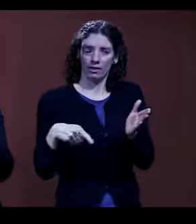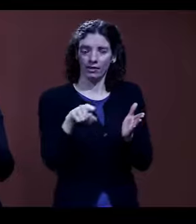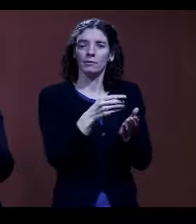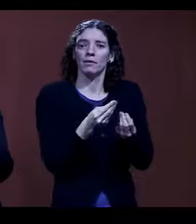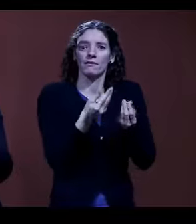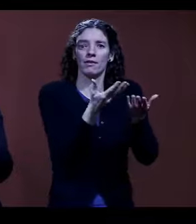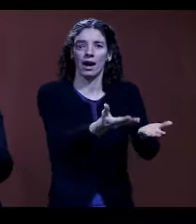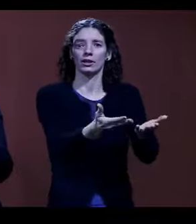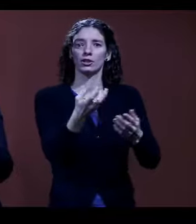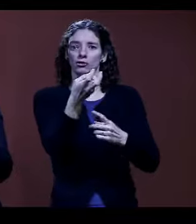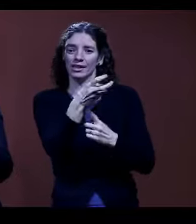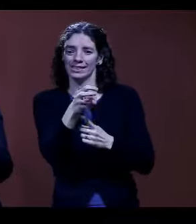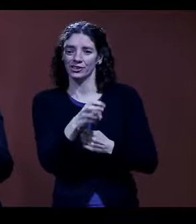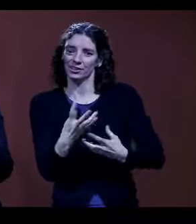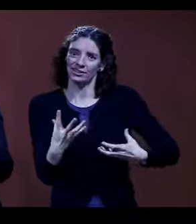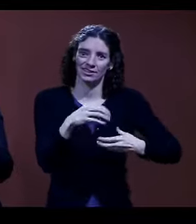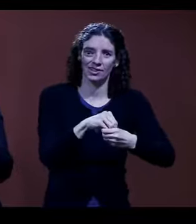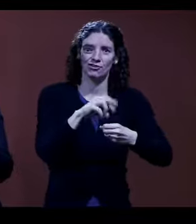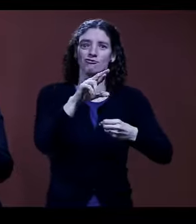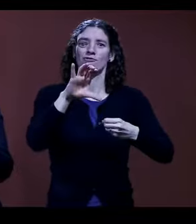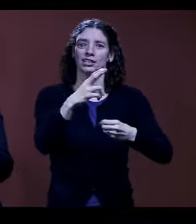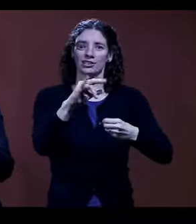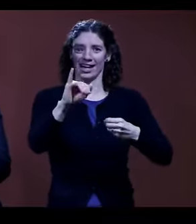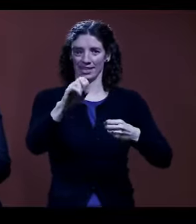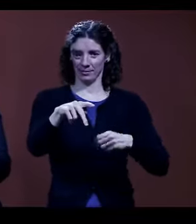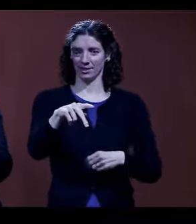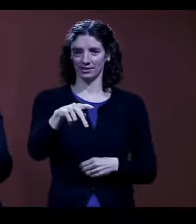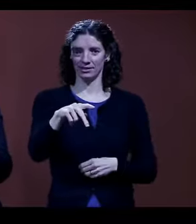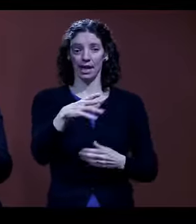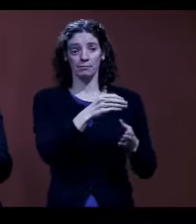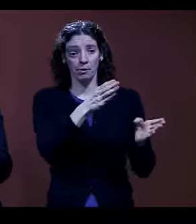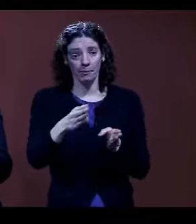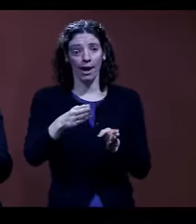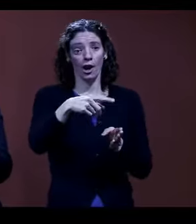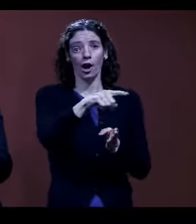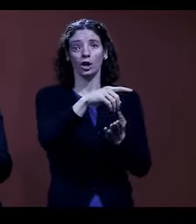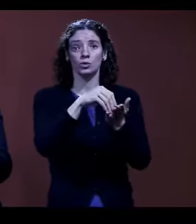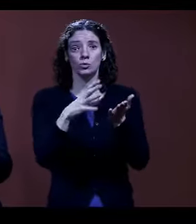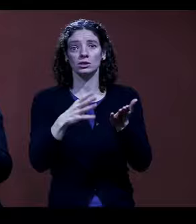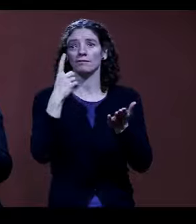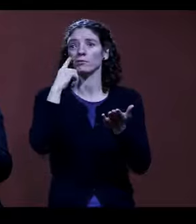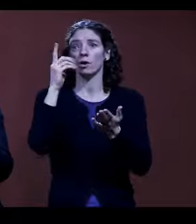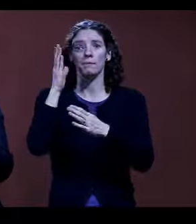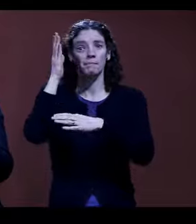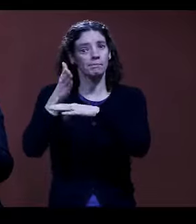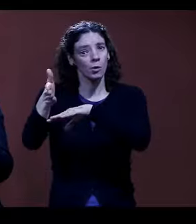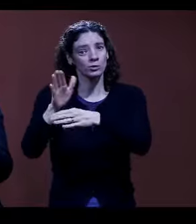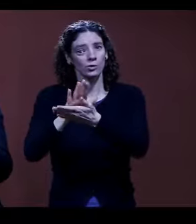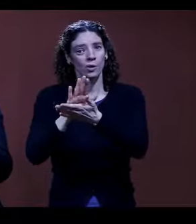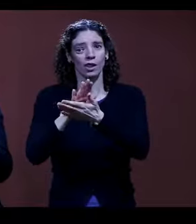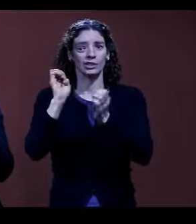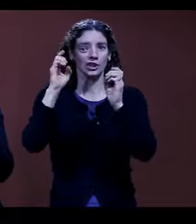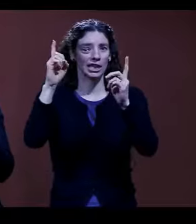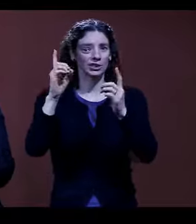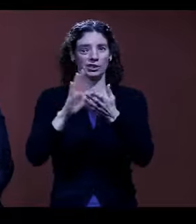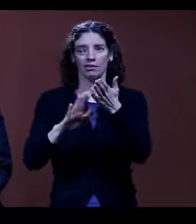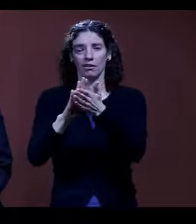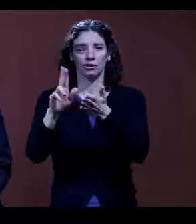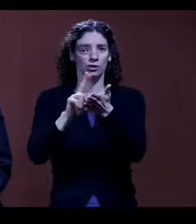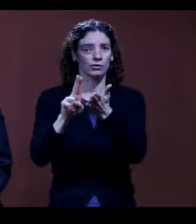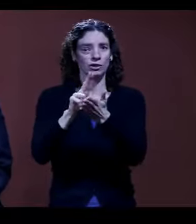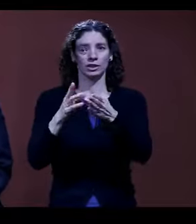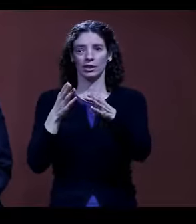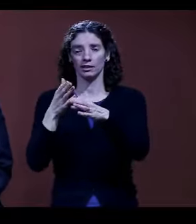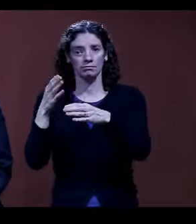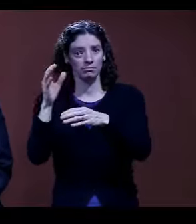and services and supports that help engage youth while they're in school, preparing them for post-school education, training, employment, and independent living. So it's what we